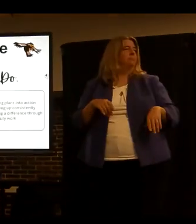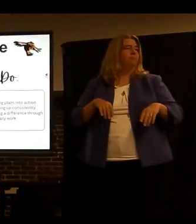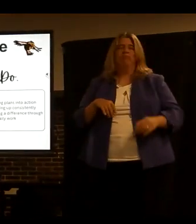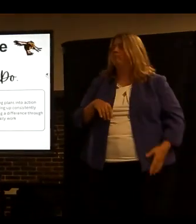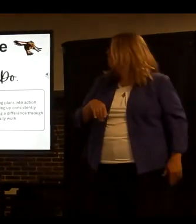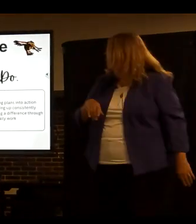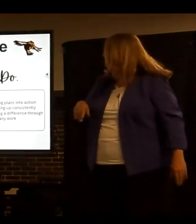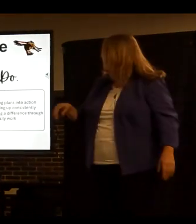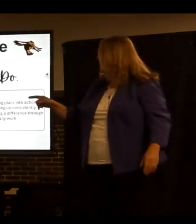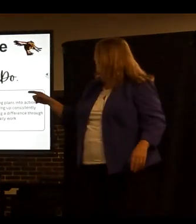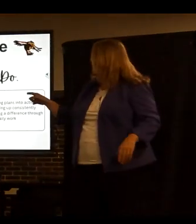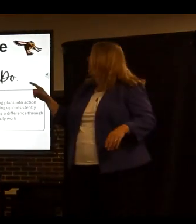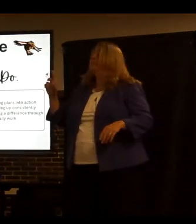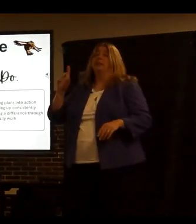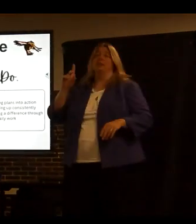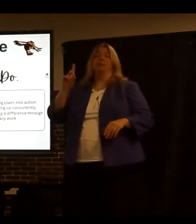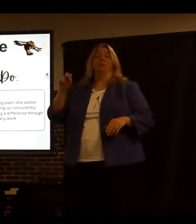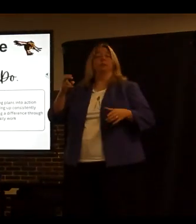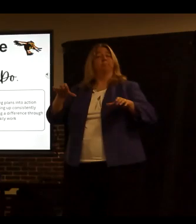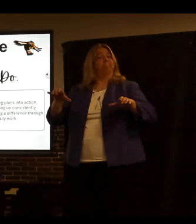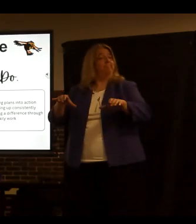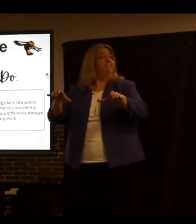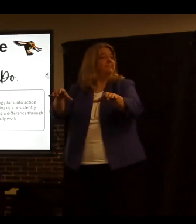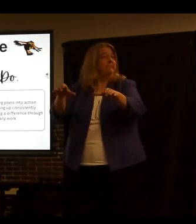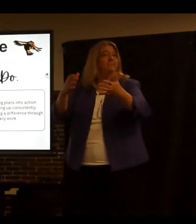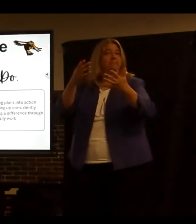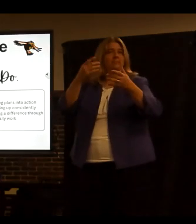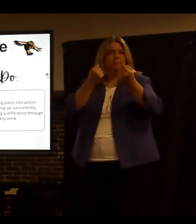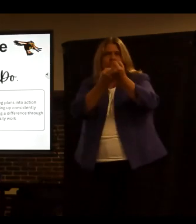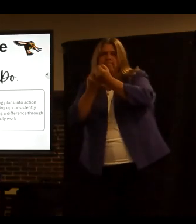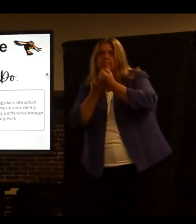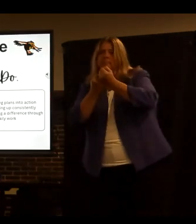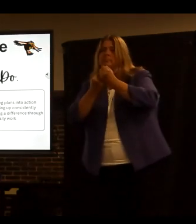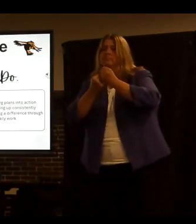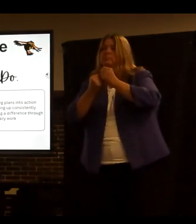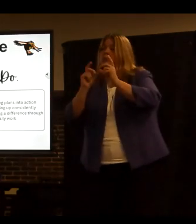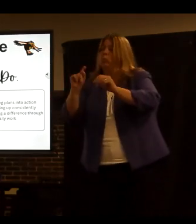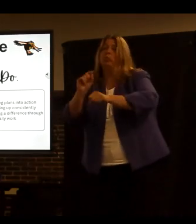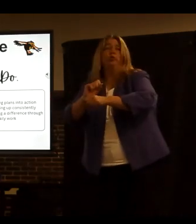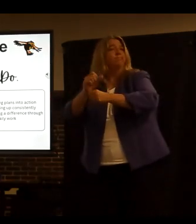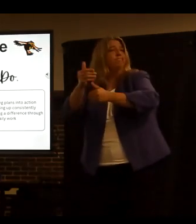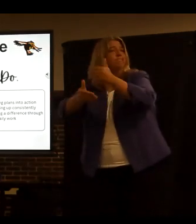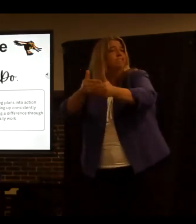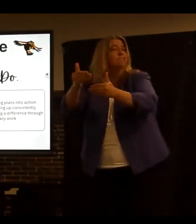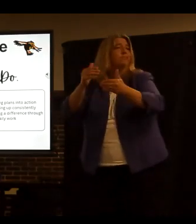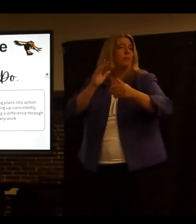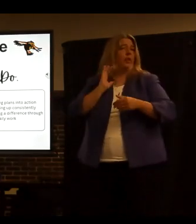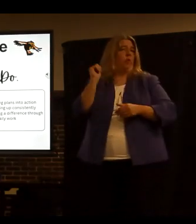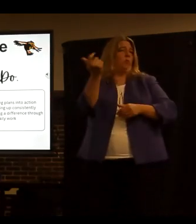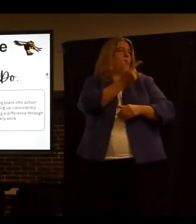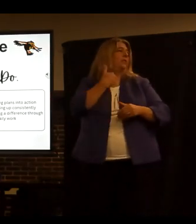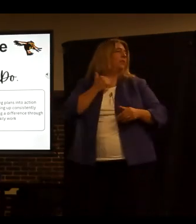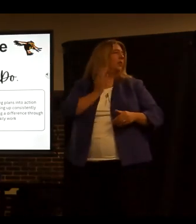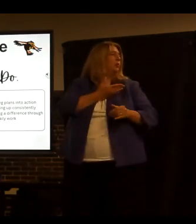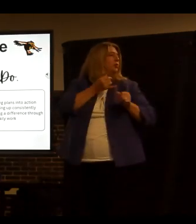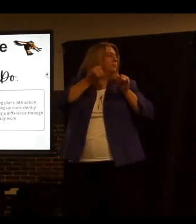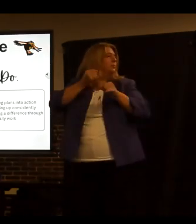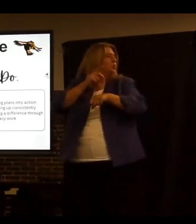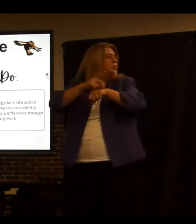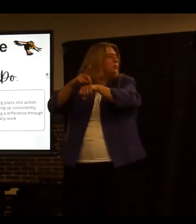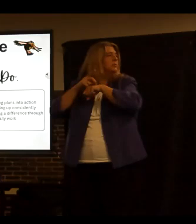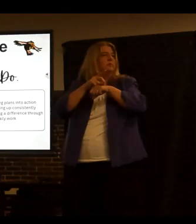one another. And then the D is for do, time to take action. Put those plans